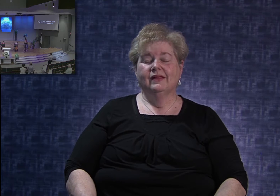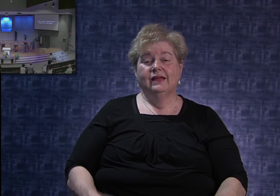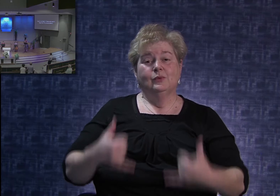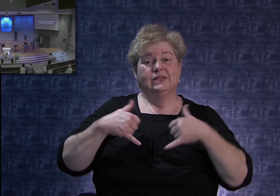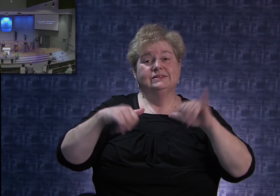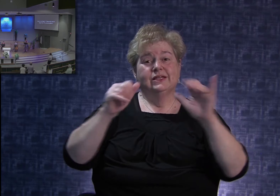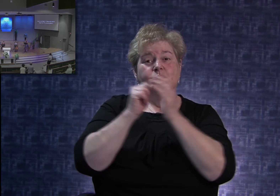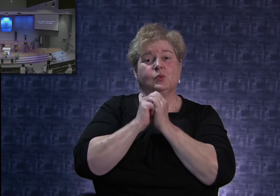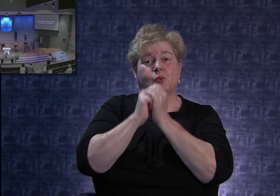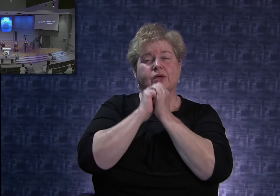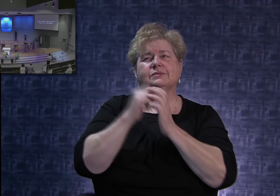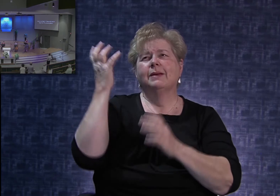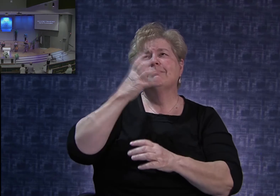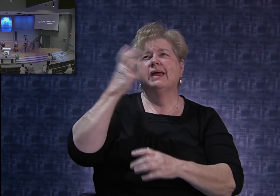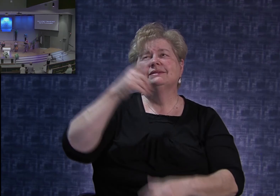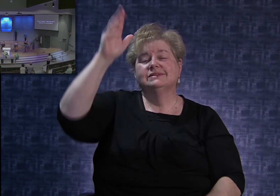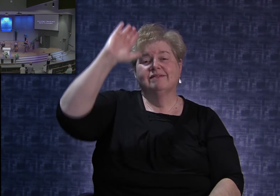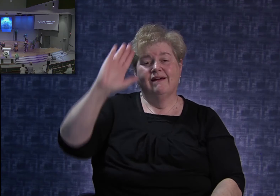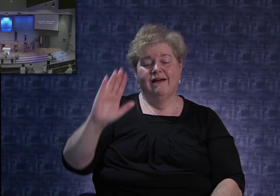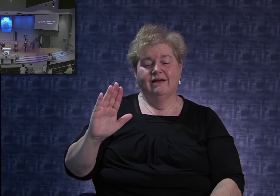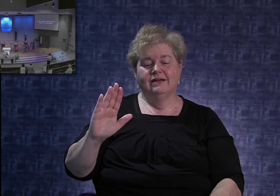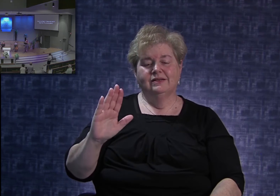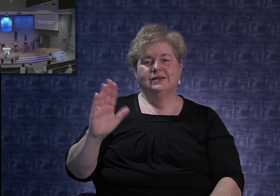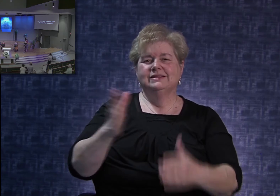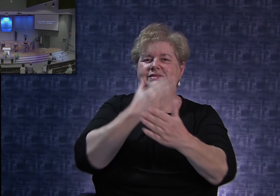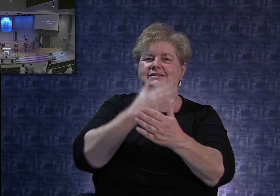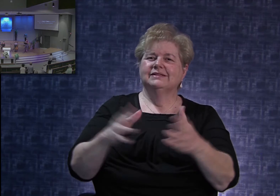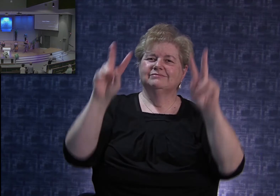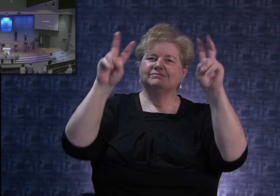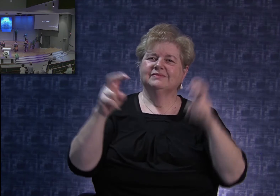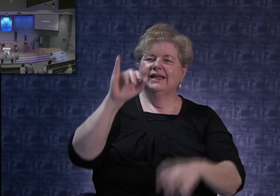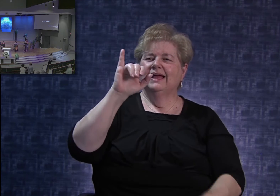Continue to worship our amazing God. Let's sing Indescribable.